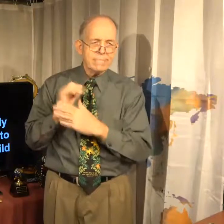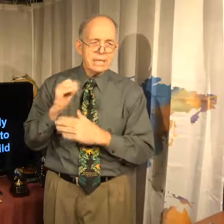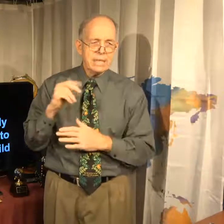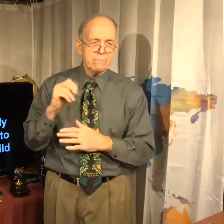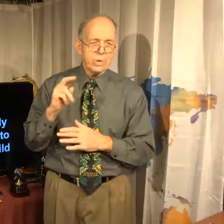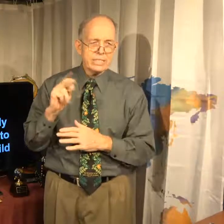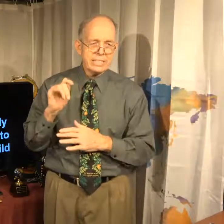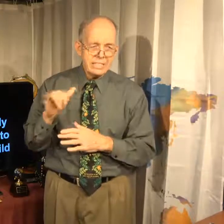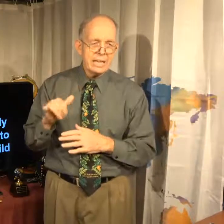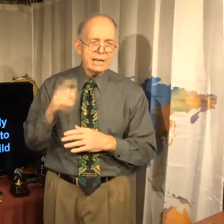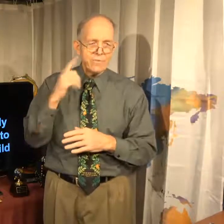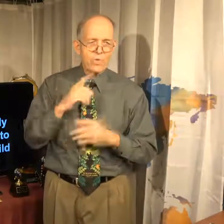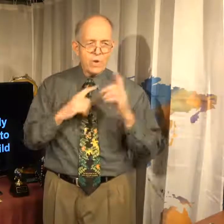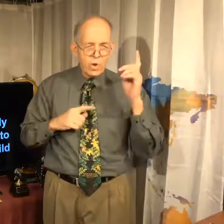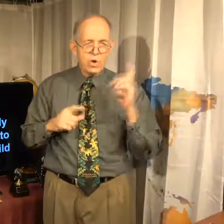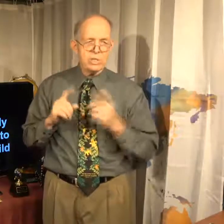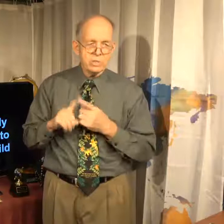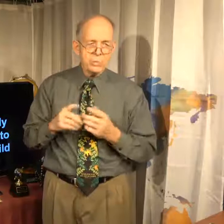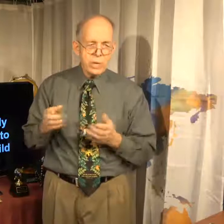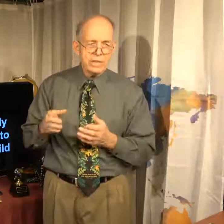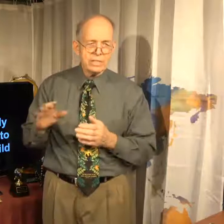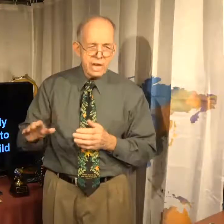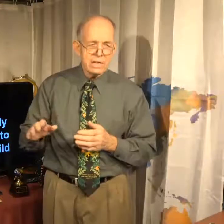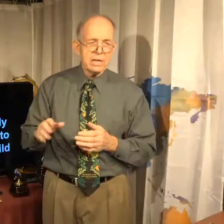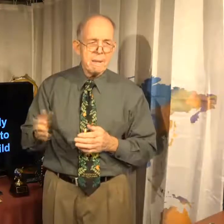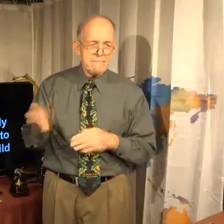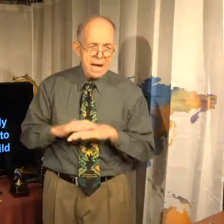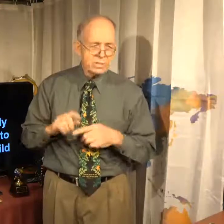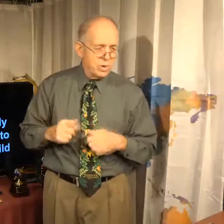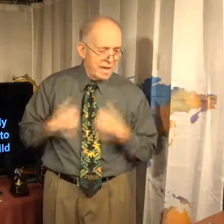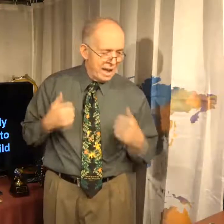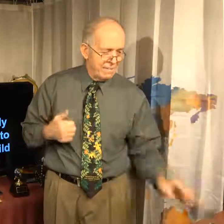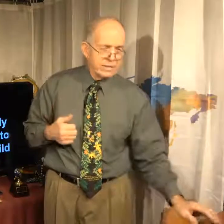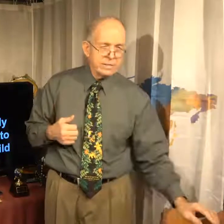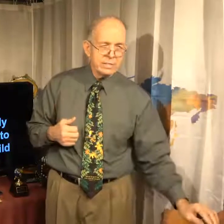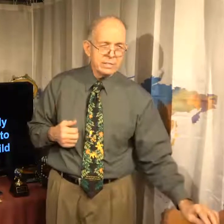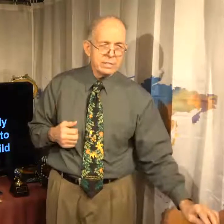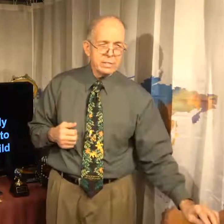left and put it in for the Lord to bring the child back to life.